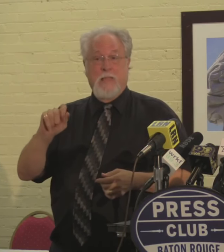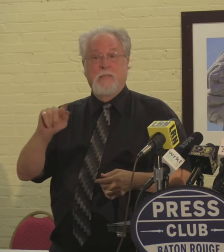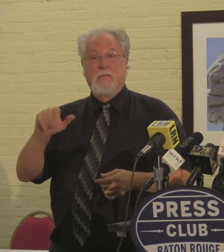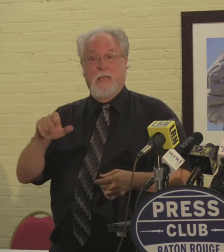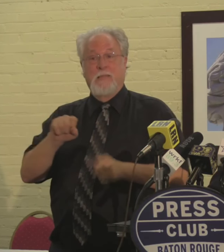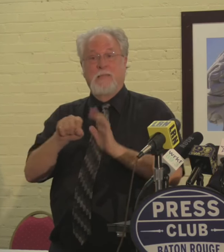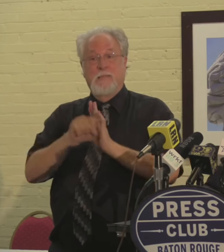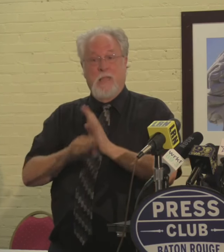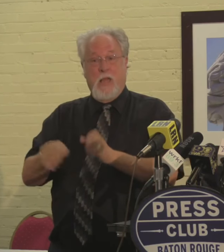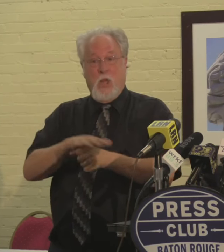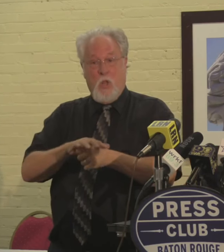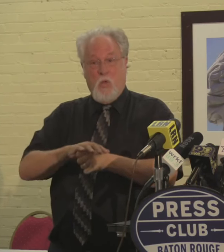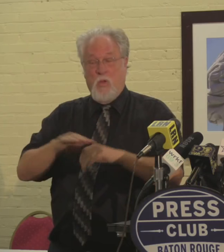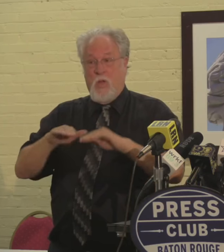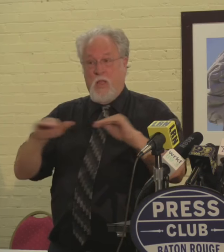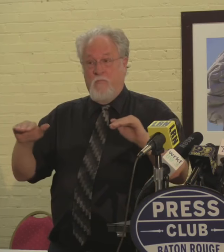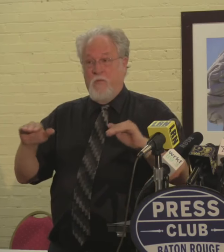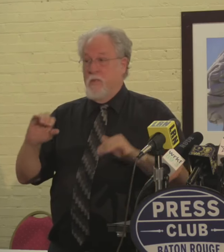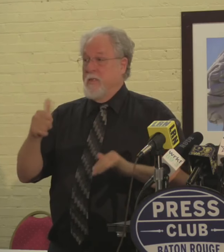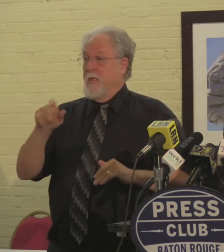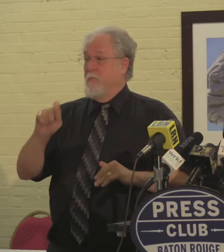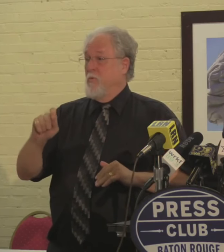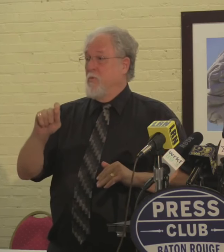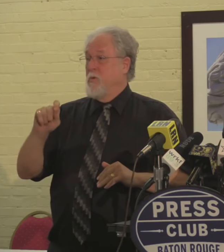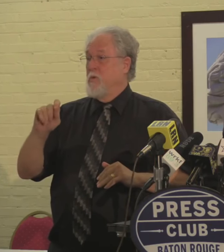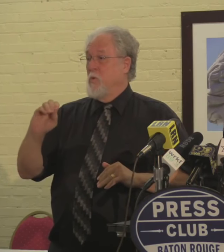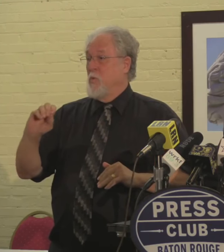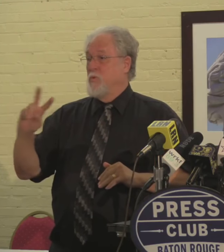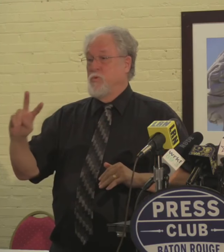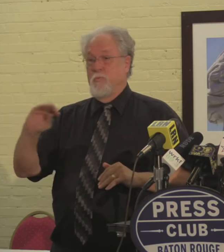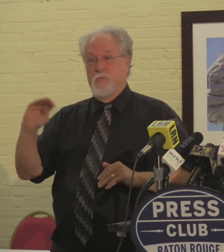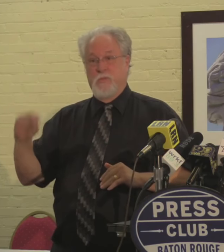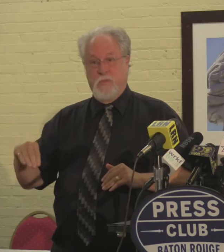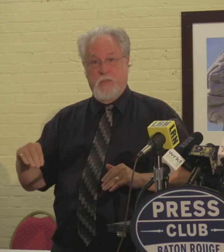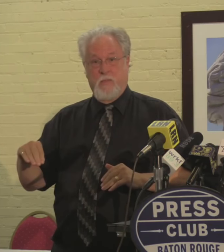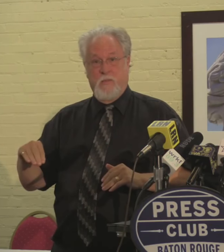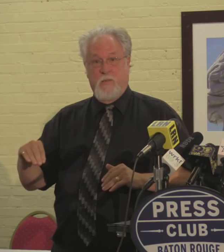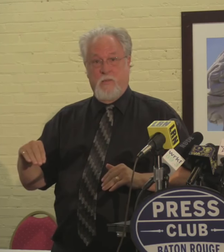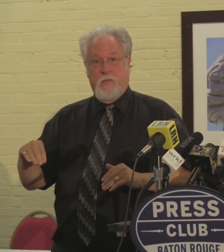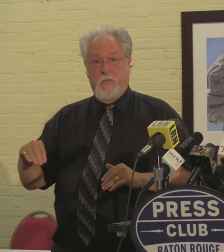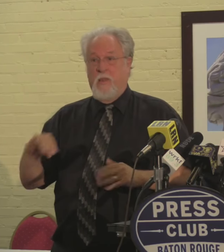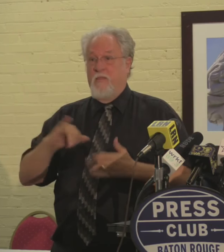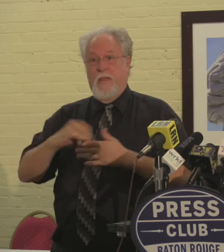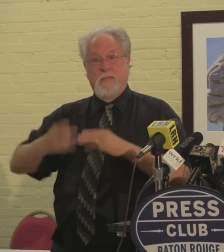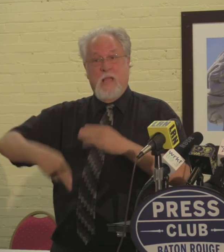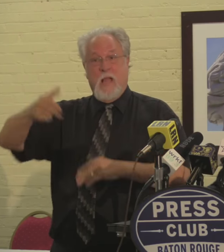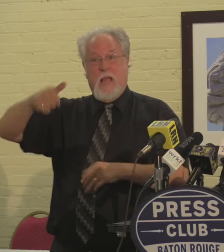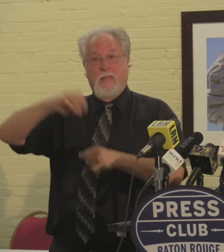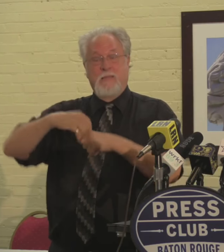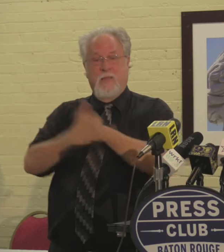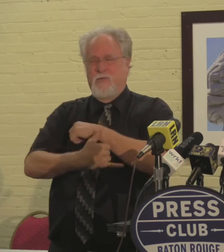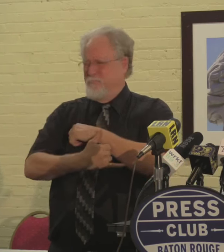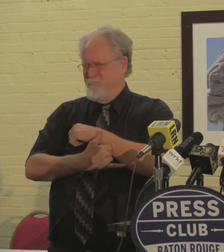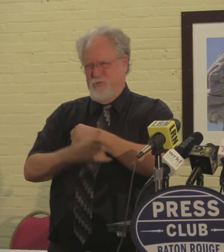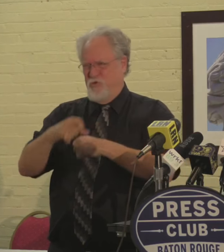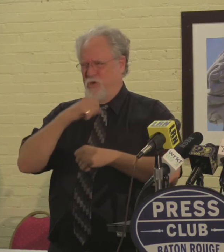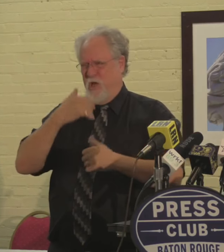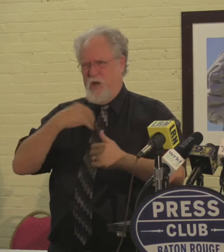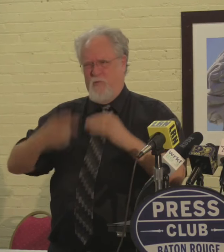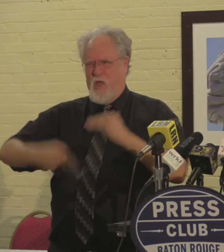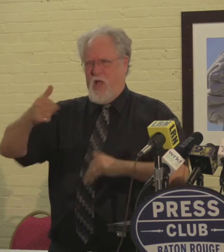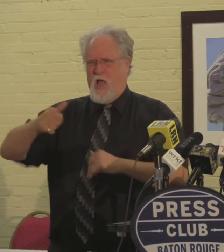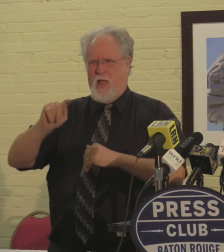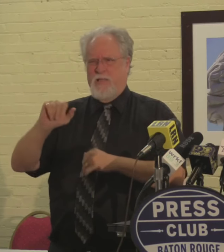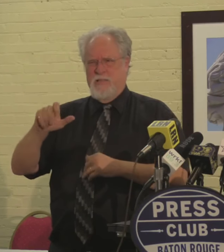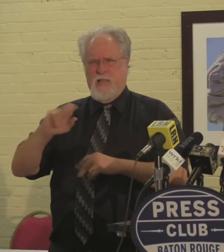local levels, the average is 10.02%, the highest in the country. I don't believe we should have the highest tax